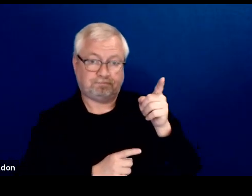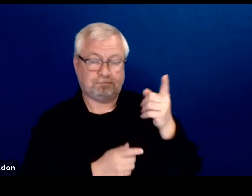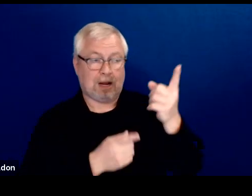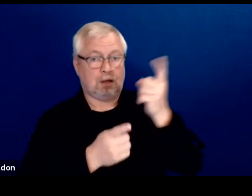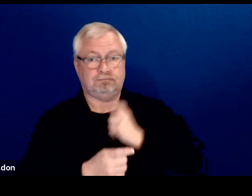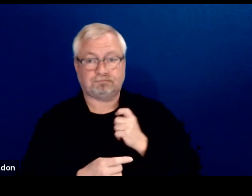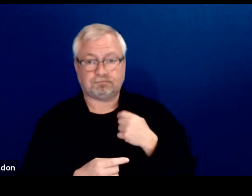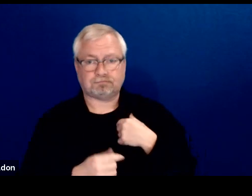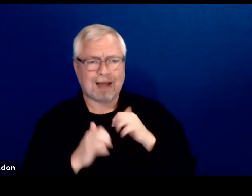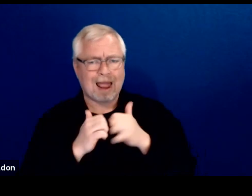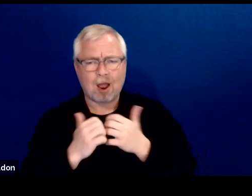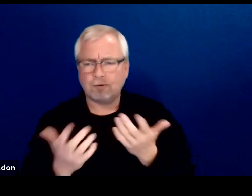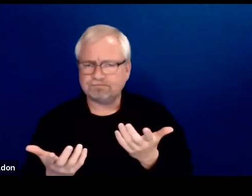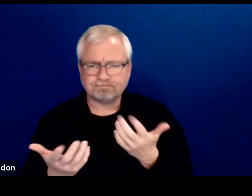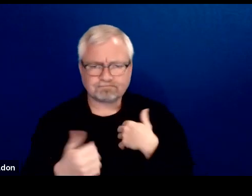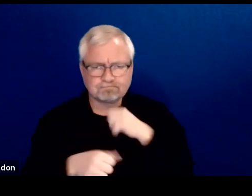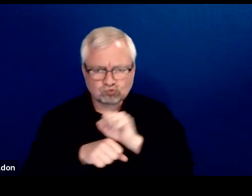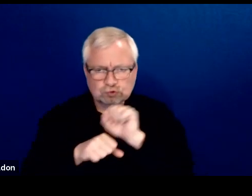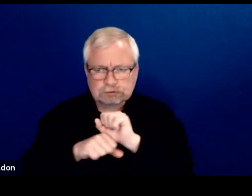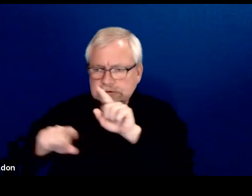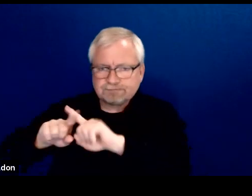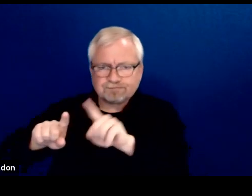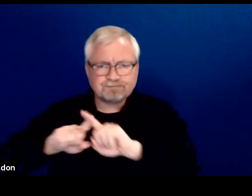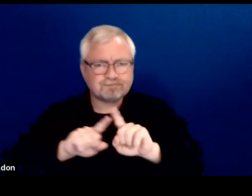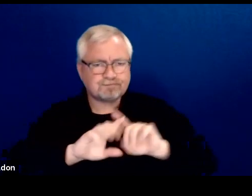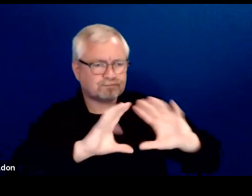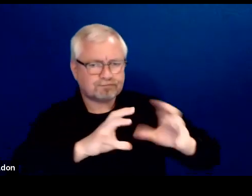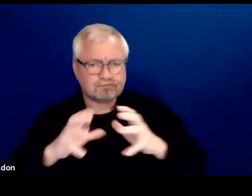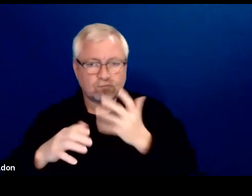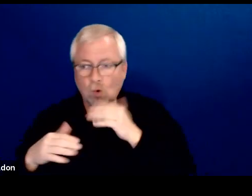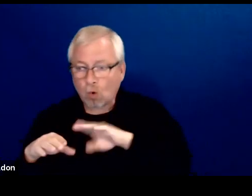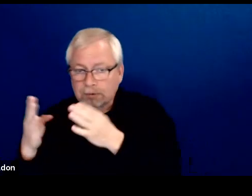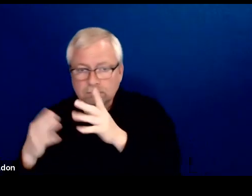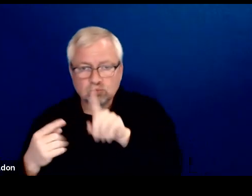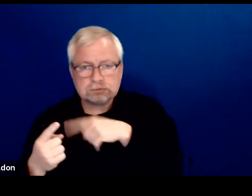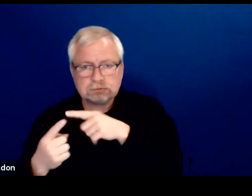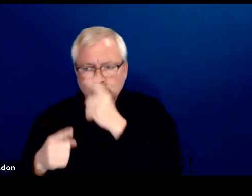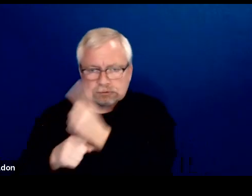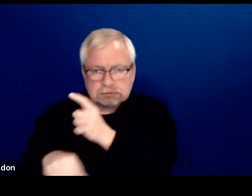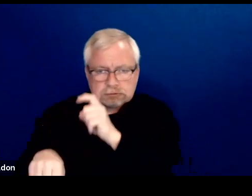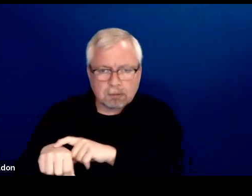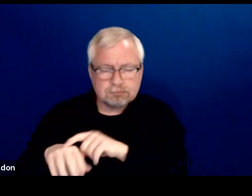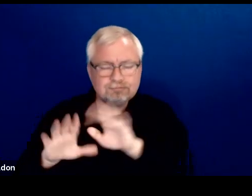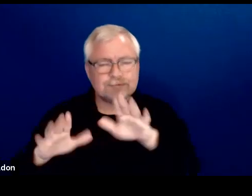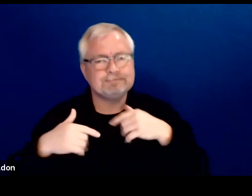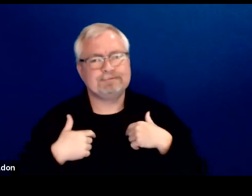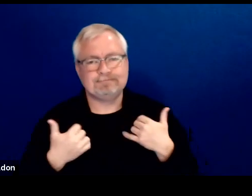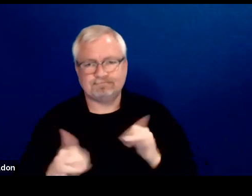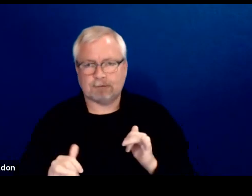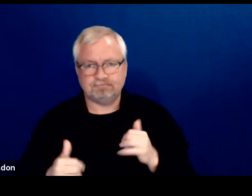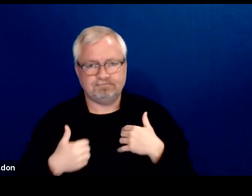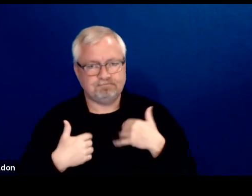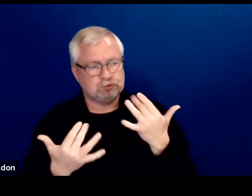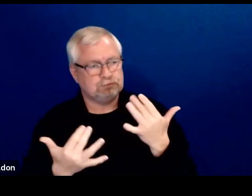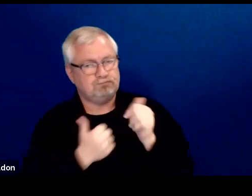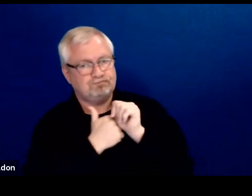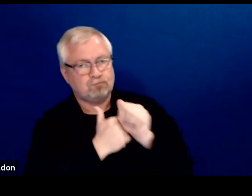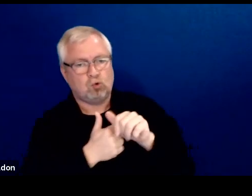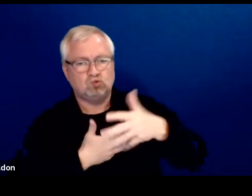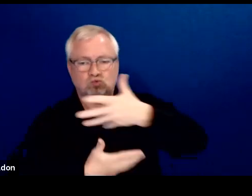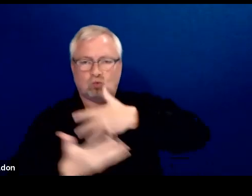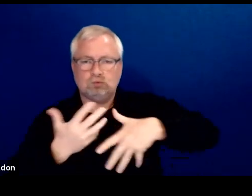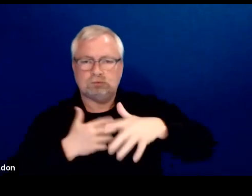time is right. Of course, we'll only do that under the proper social distancing guidelines. And, you know, in the meantime, we want to make sure that all small businesses are aware of the programs